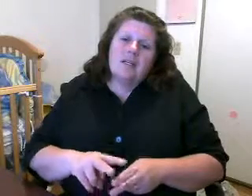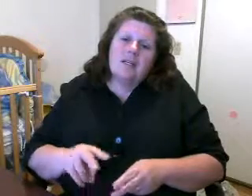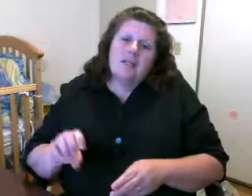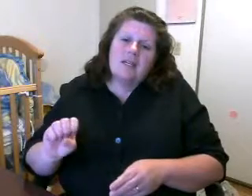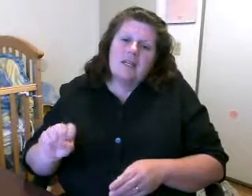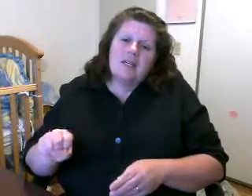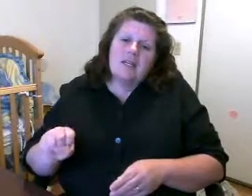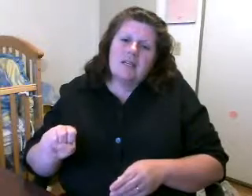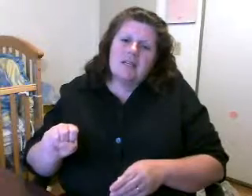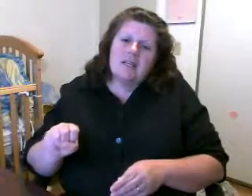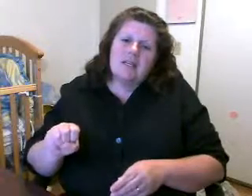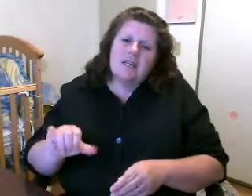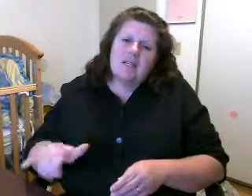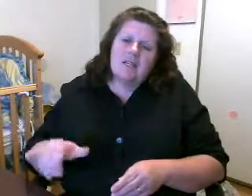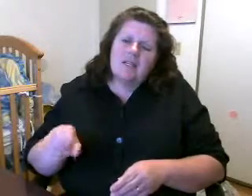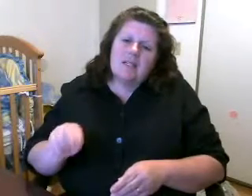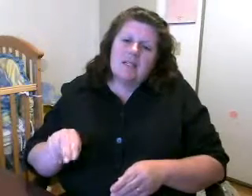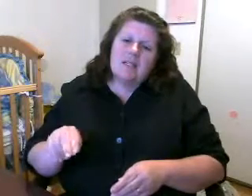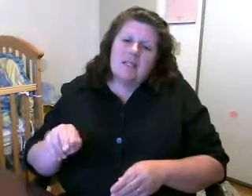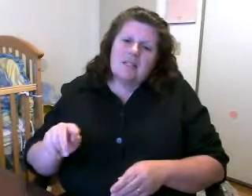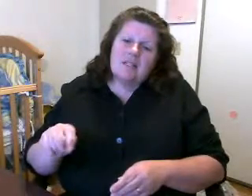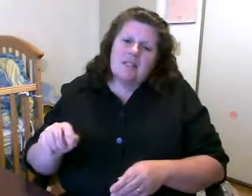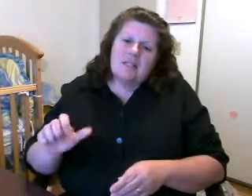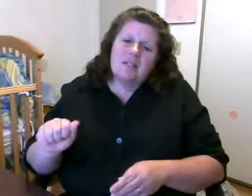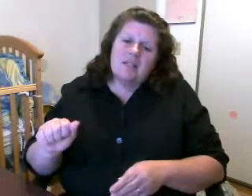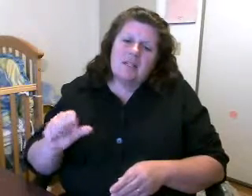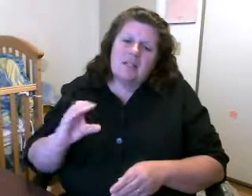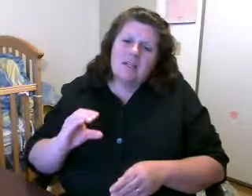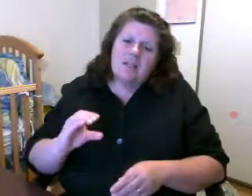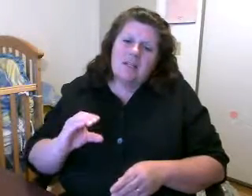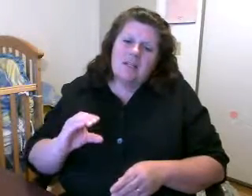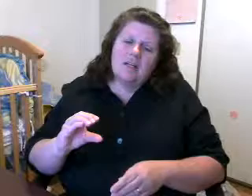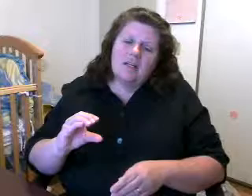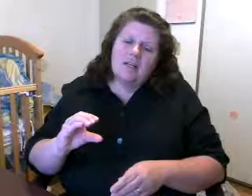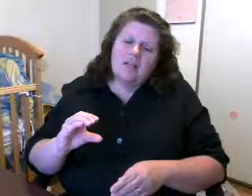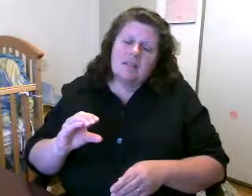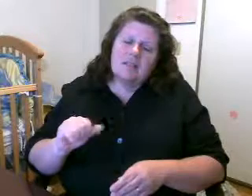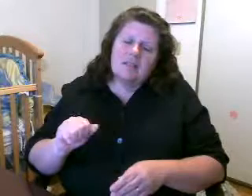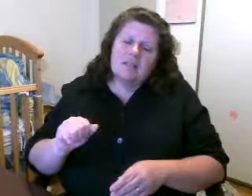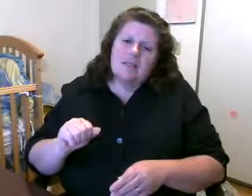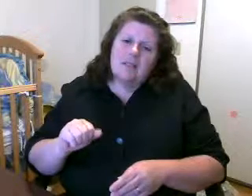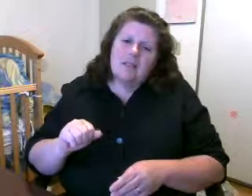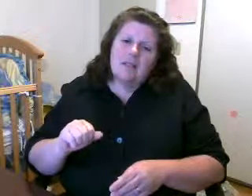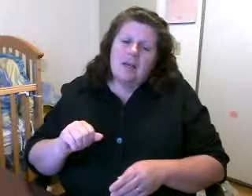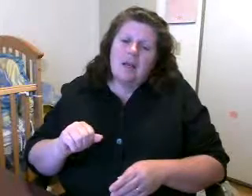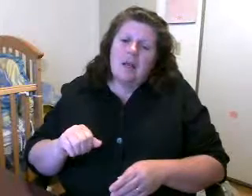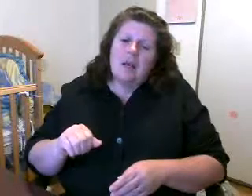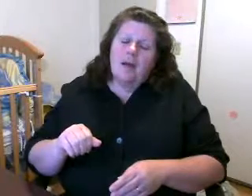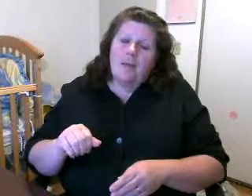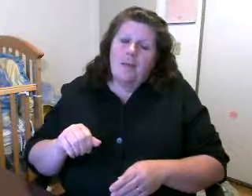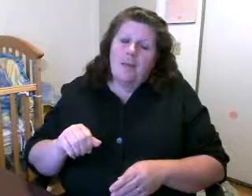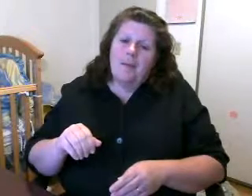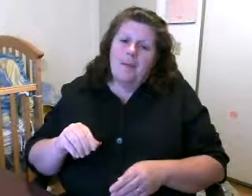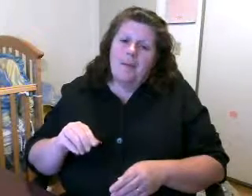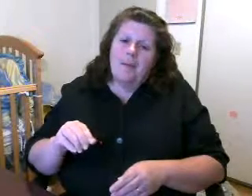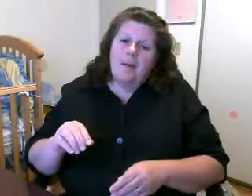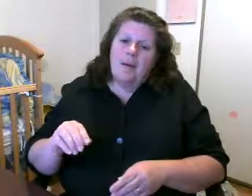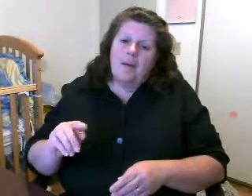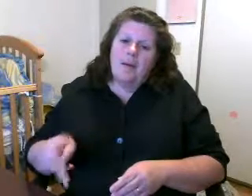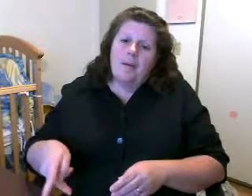register, pausing, rhythm, intonation, pitch, and other suprasegmental features.